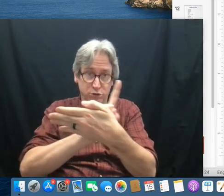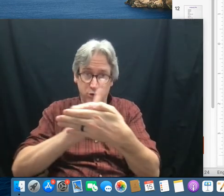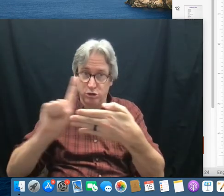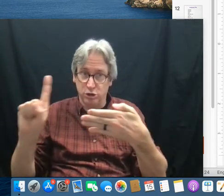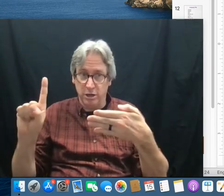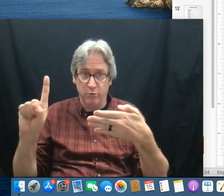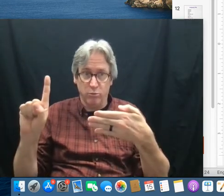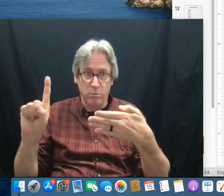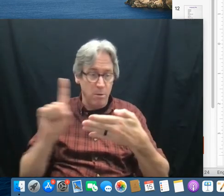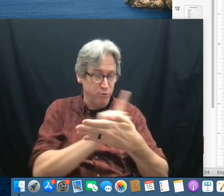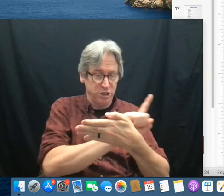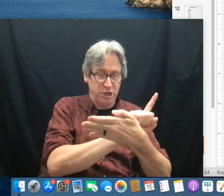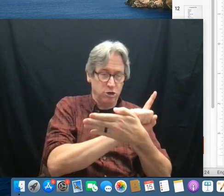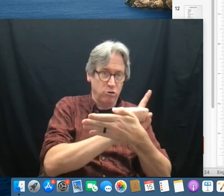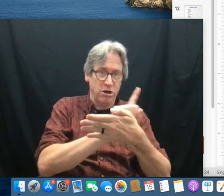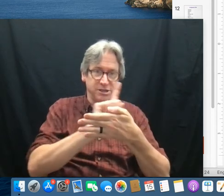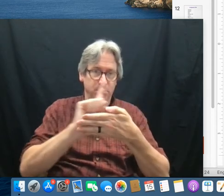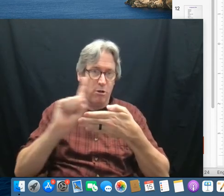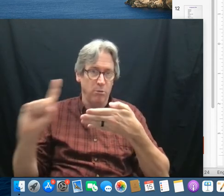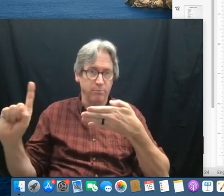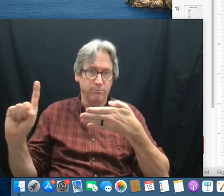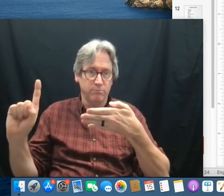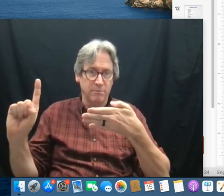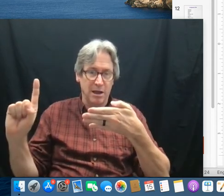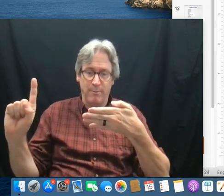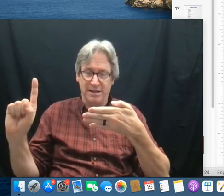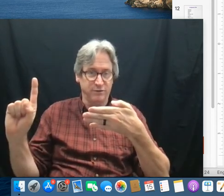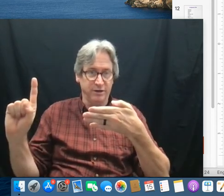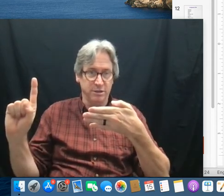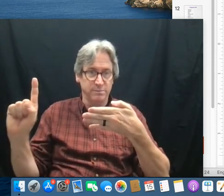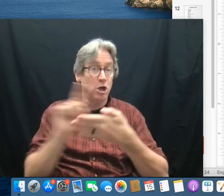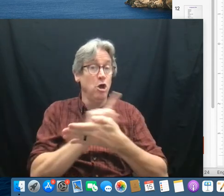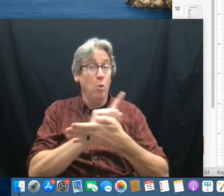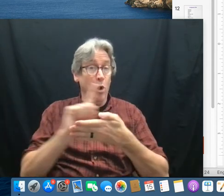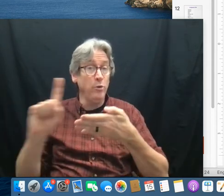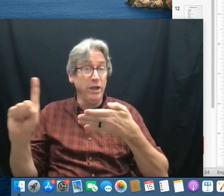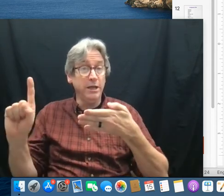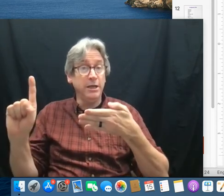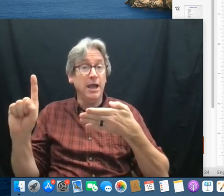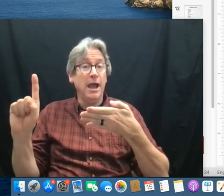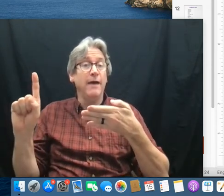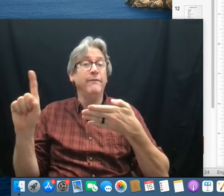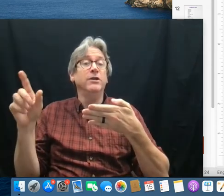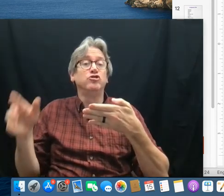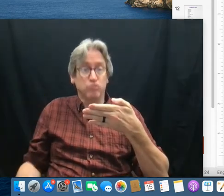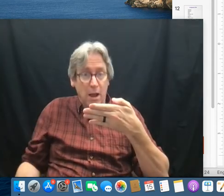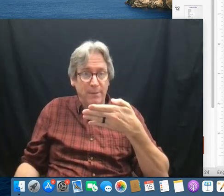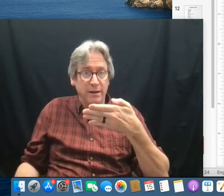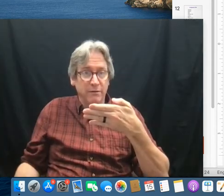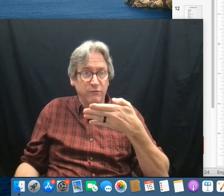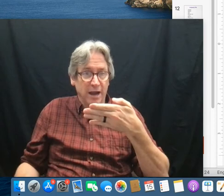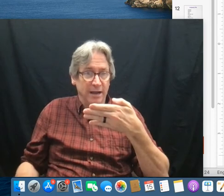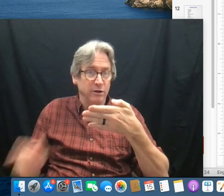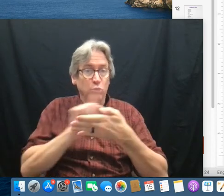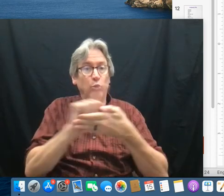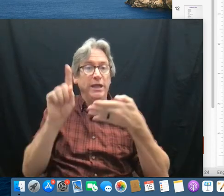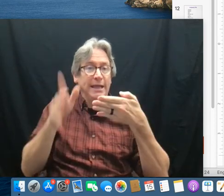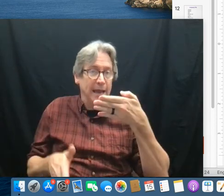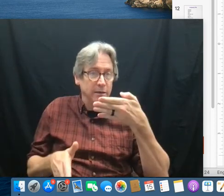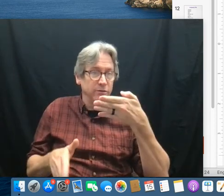weekend makes a lot of sense if you think about this being a wall calendar, and the row of blocks inside, the